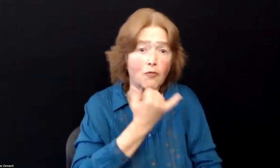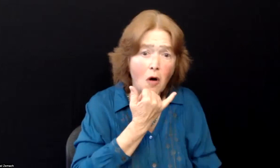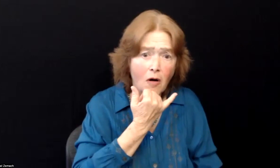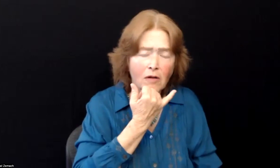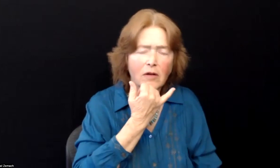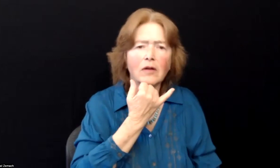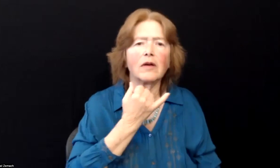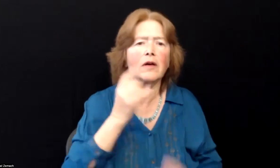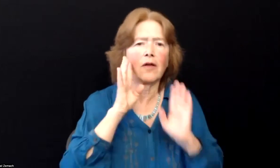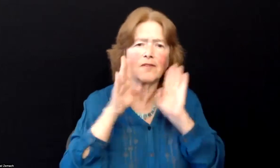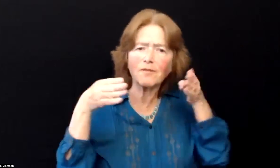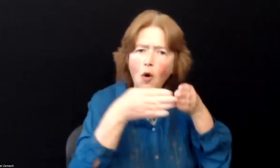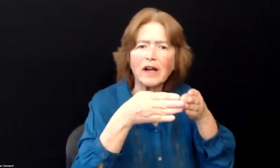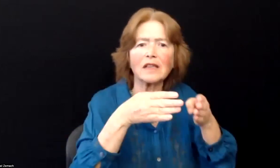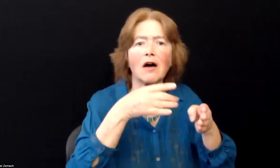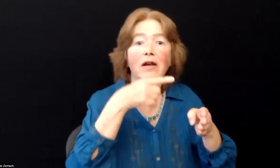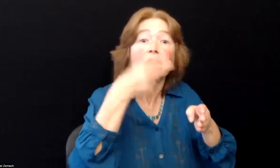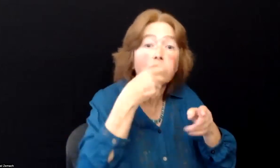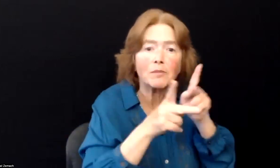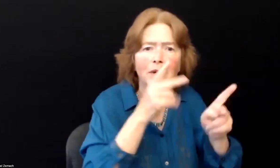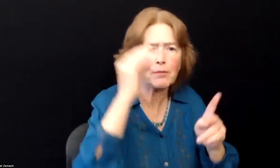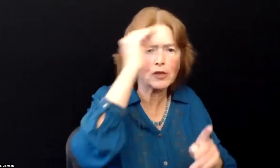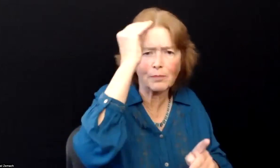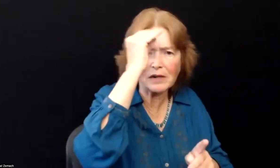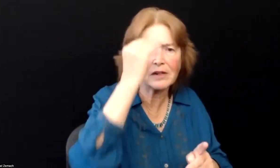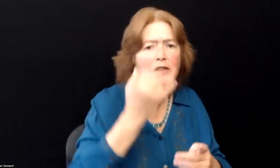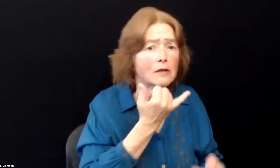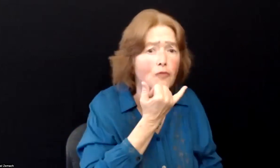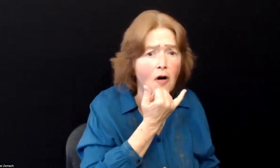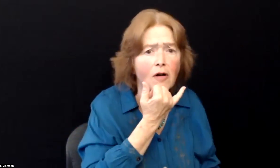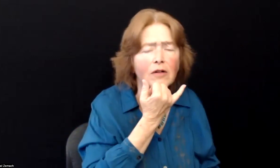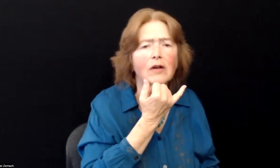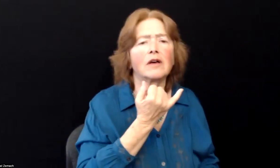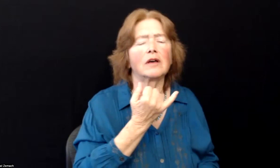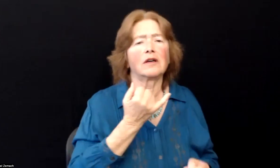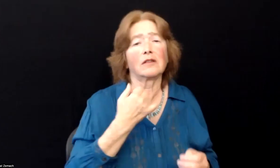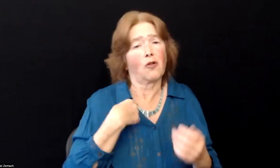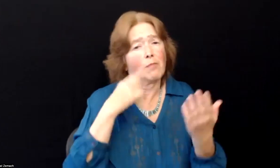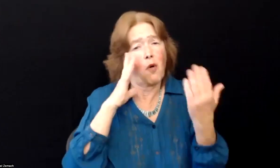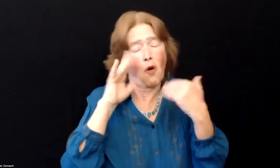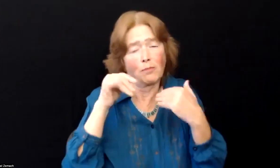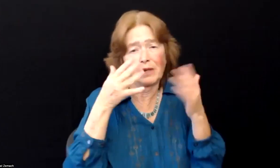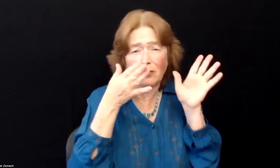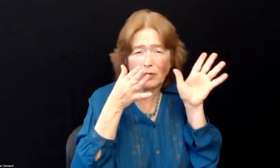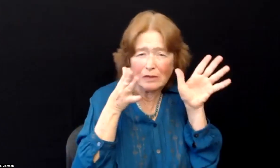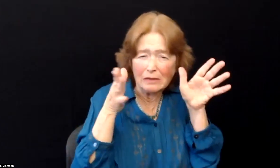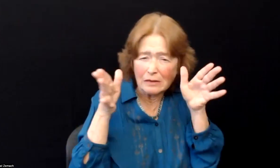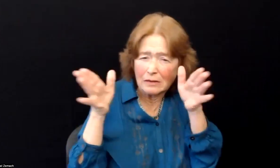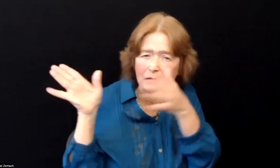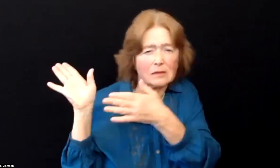their power. They're focused on the hearing, majority. And that's wrong. I really want to